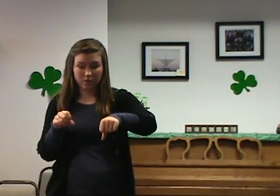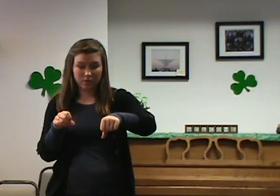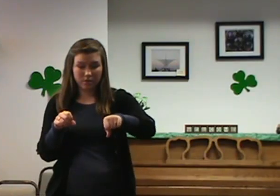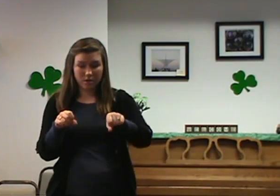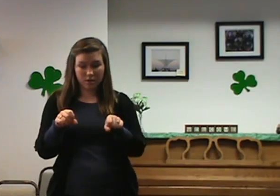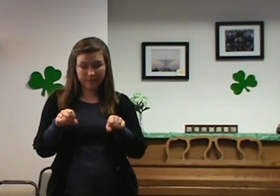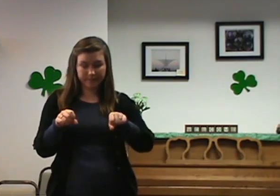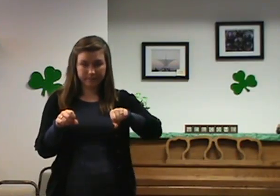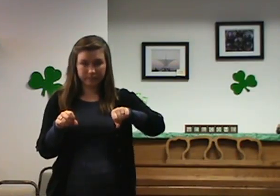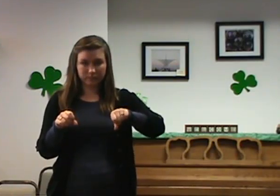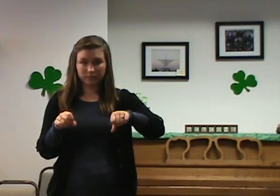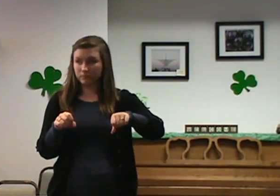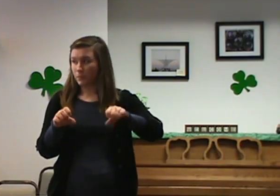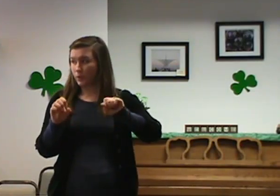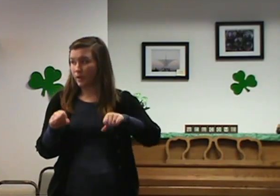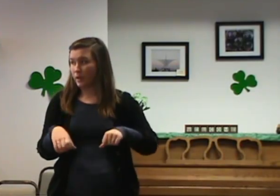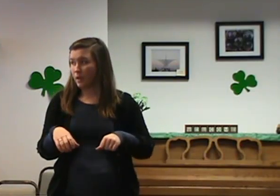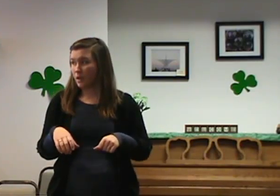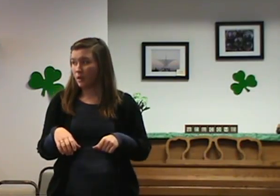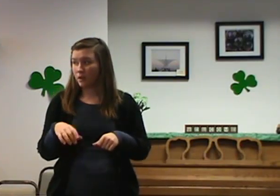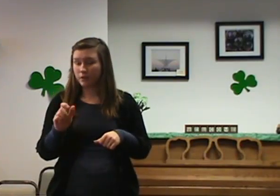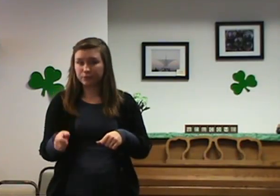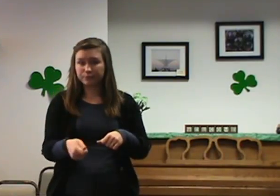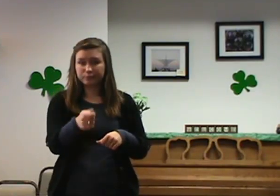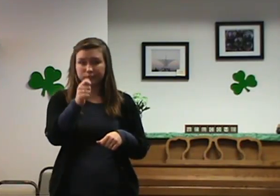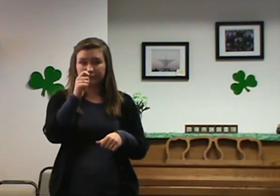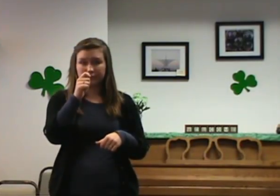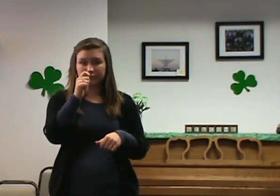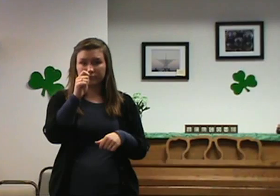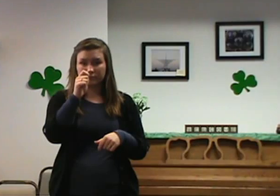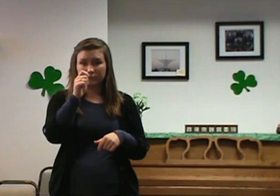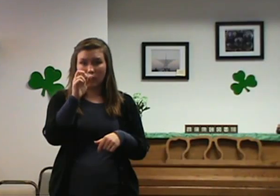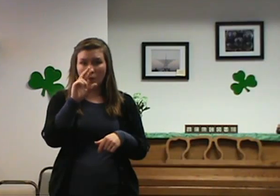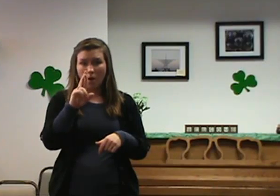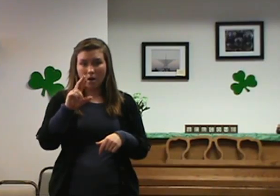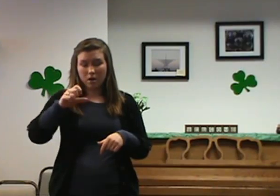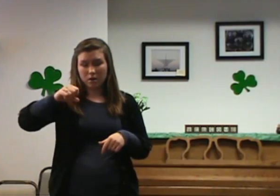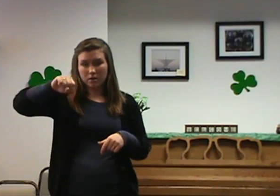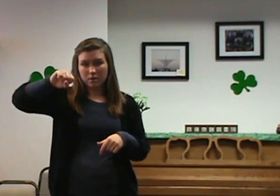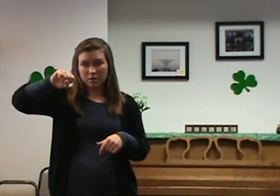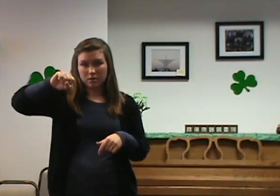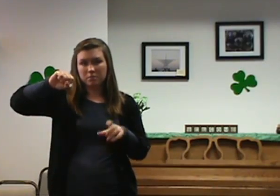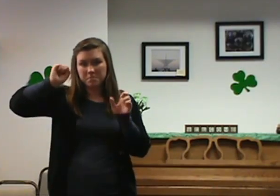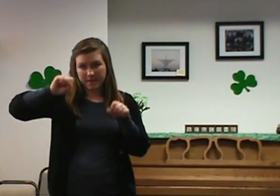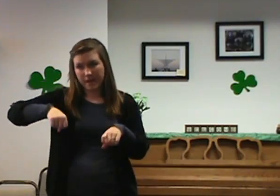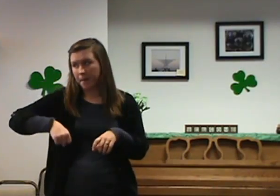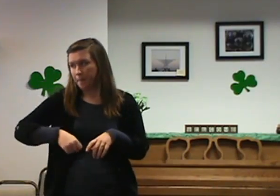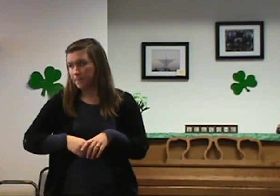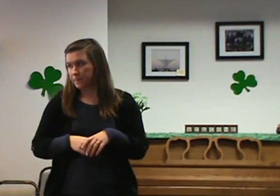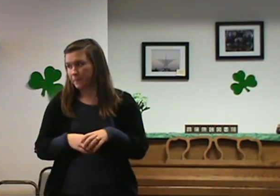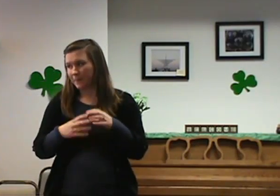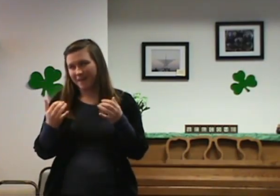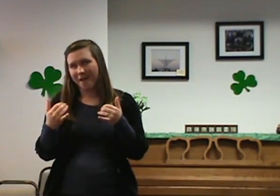use it this way. And you can see faces with. You've got it on the blue yellow. Does my face look wonderful on blue